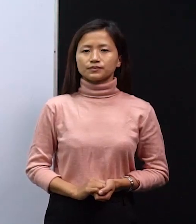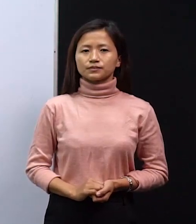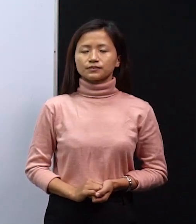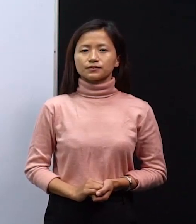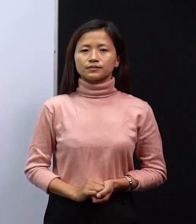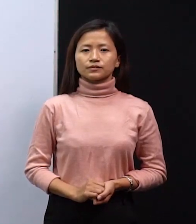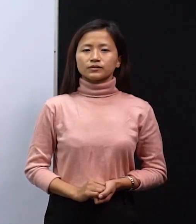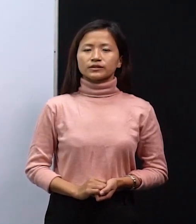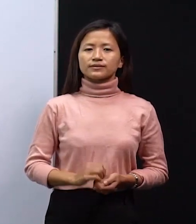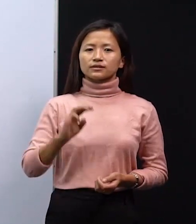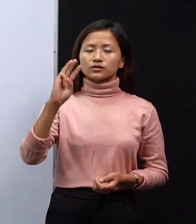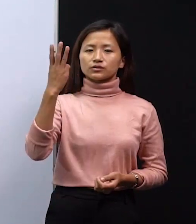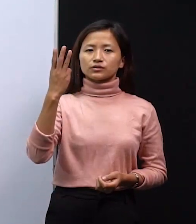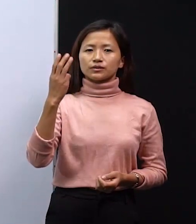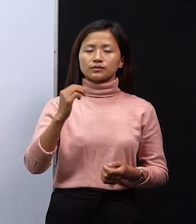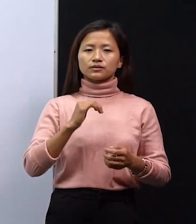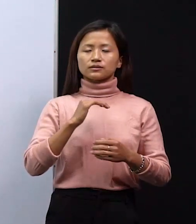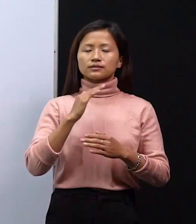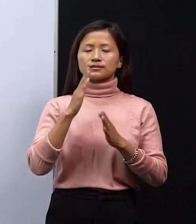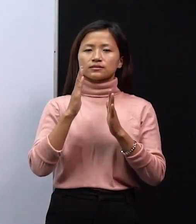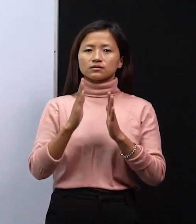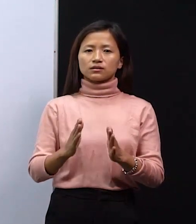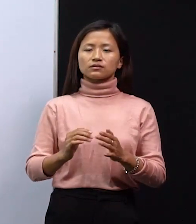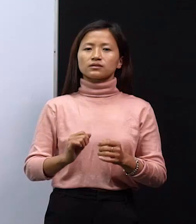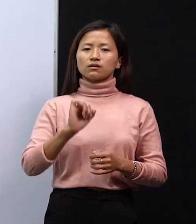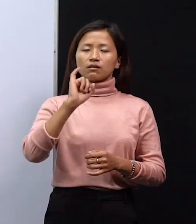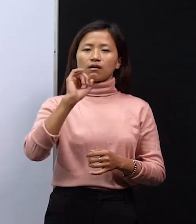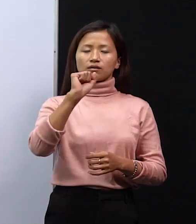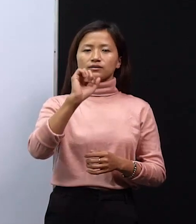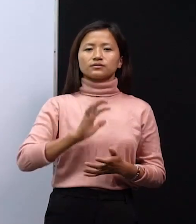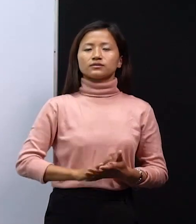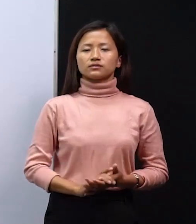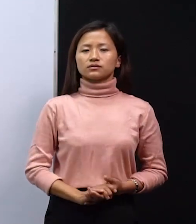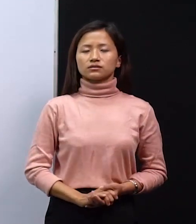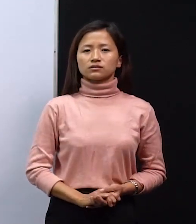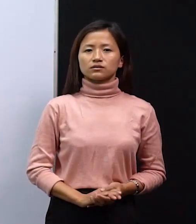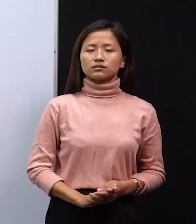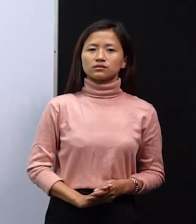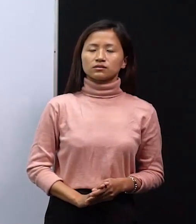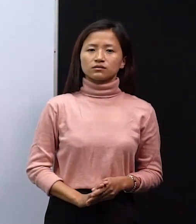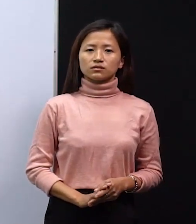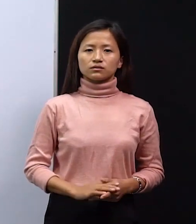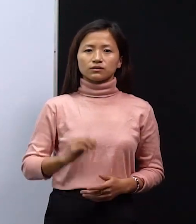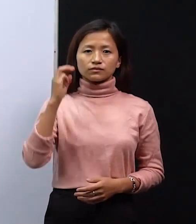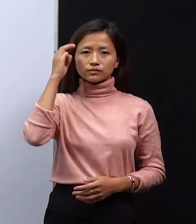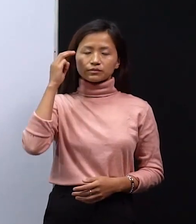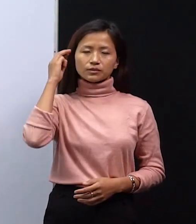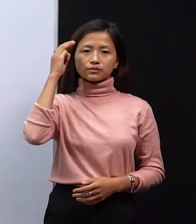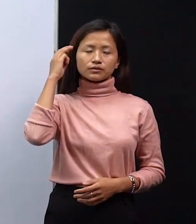So these are the three standard identities. Okay? So you have to memorize